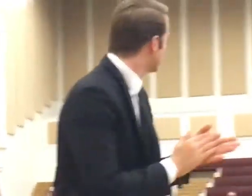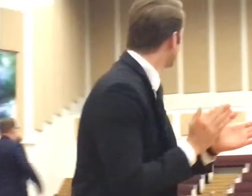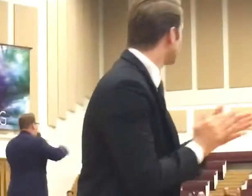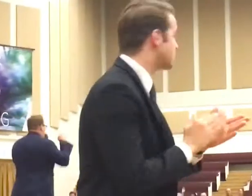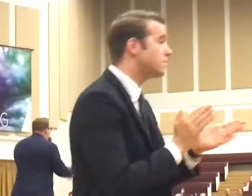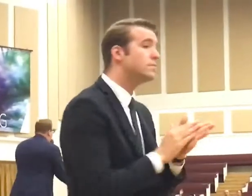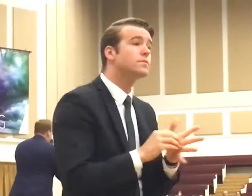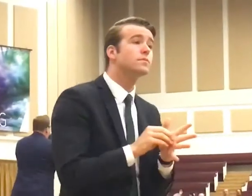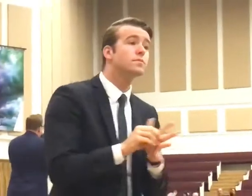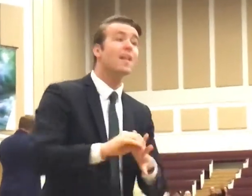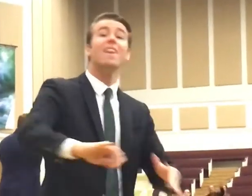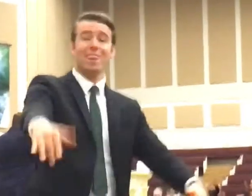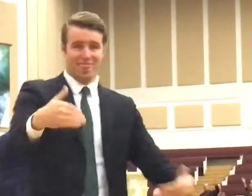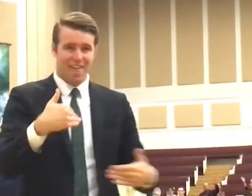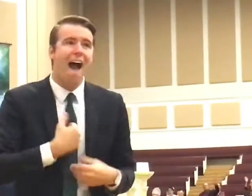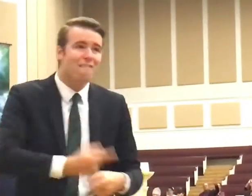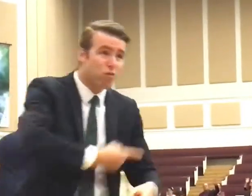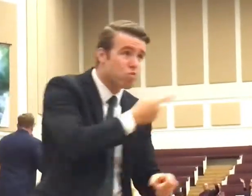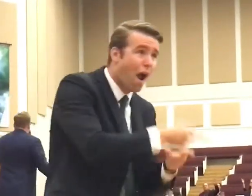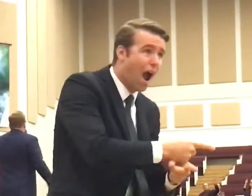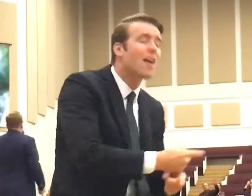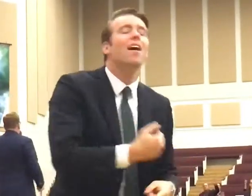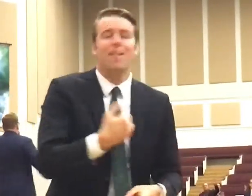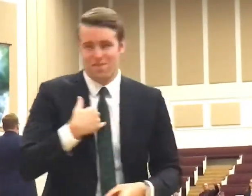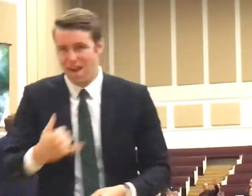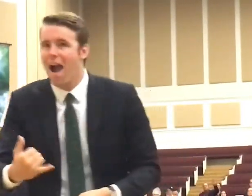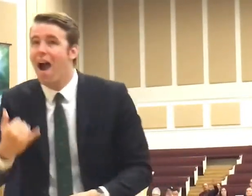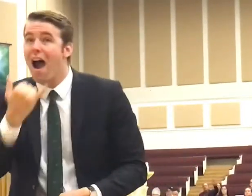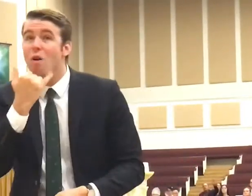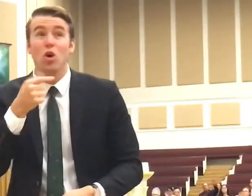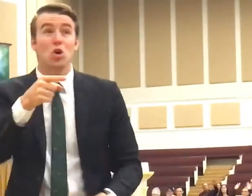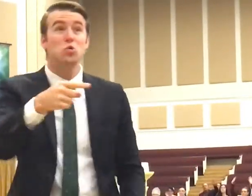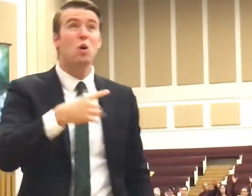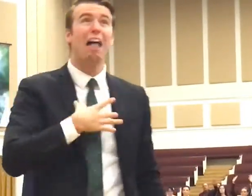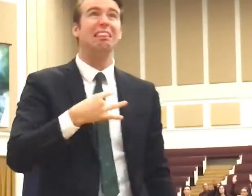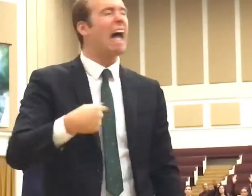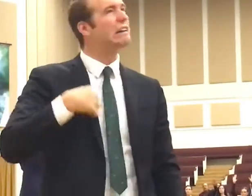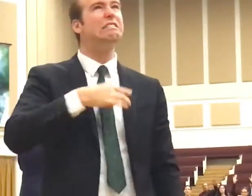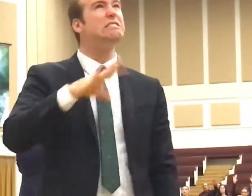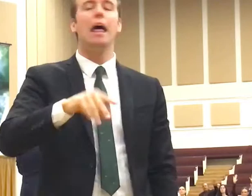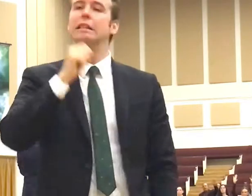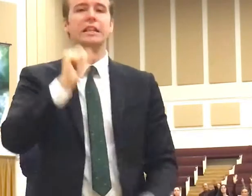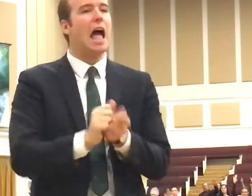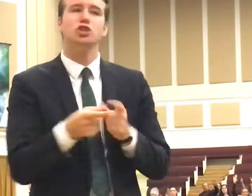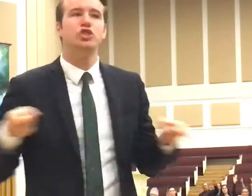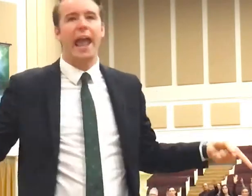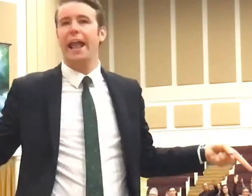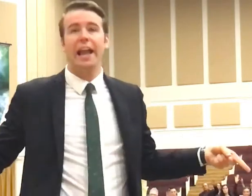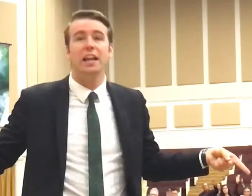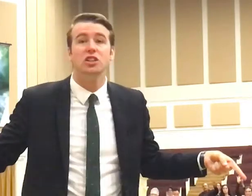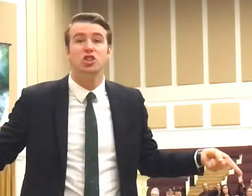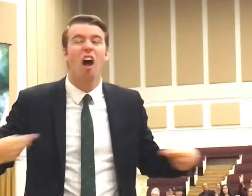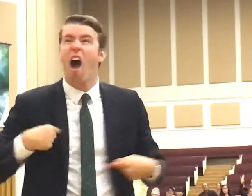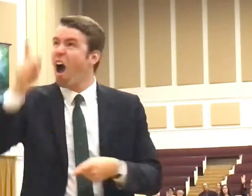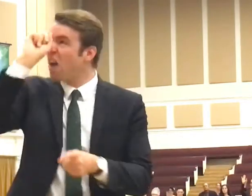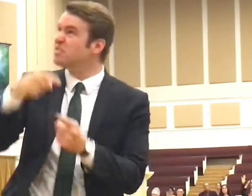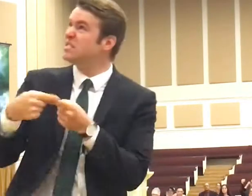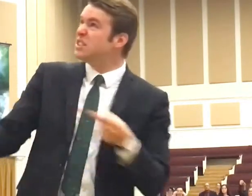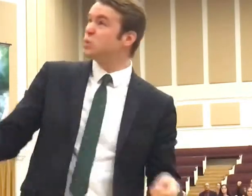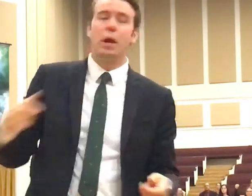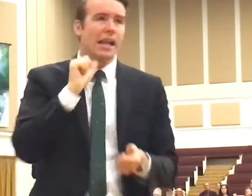There is still right and there is still wrong, whether you like it or don't like it, or whether I agree or disagree.